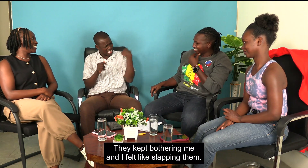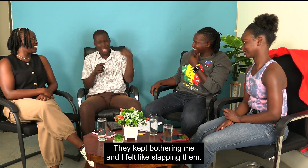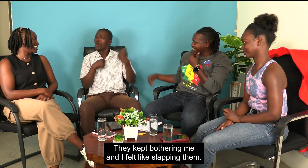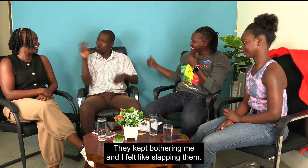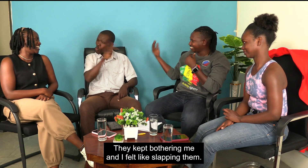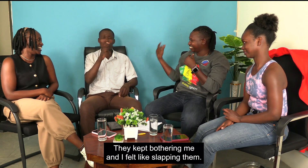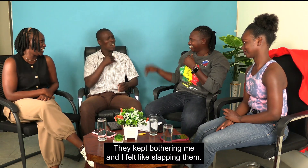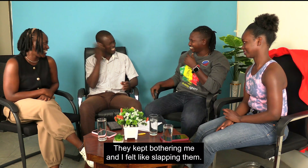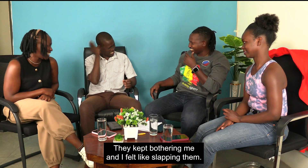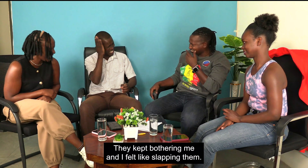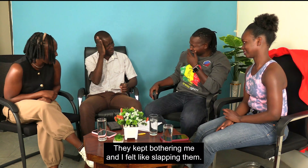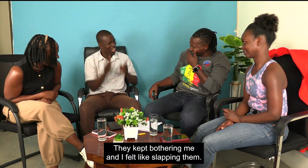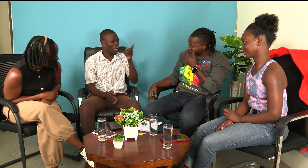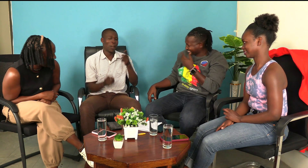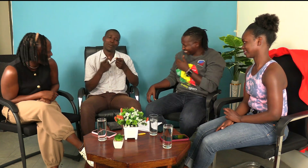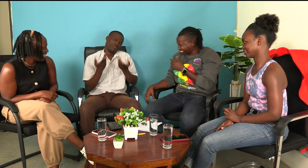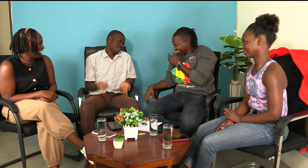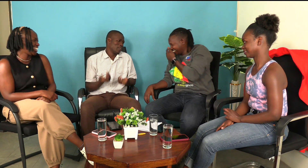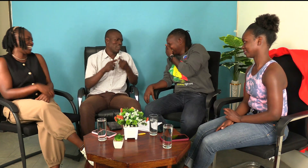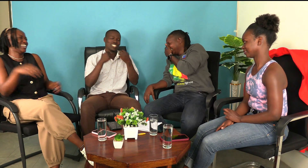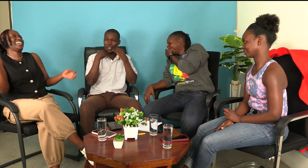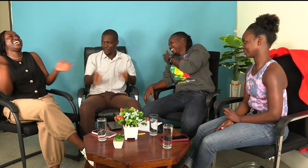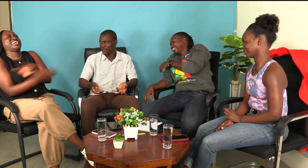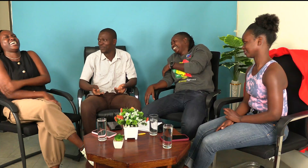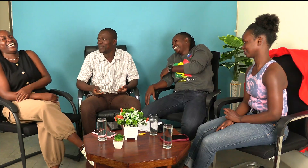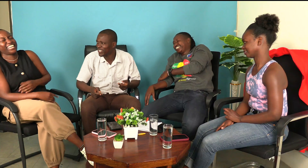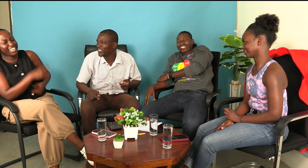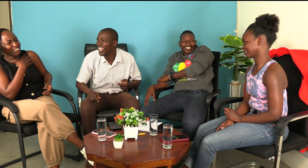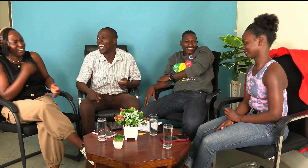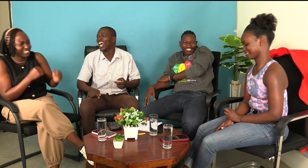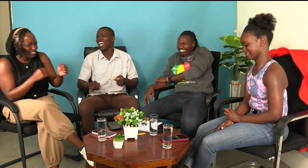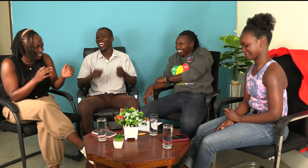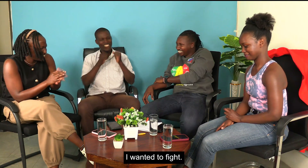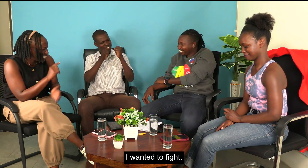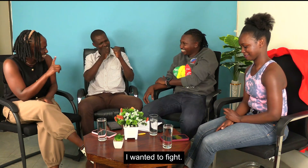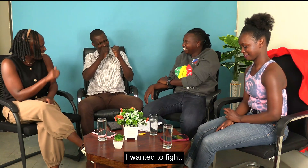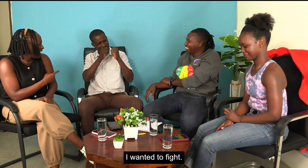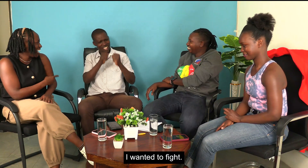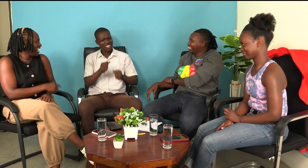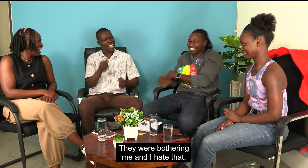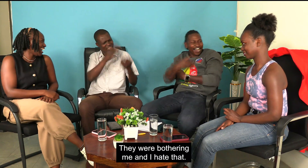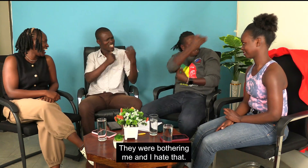a loan from Tala. They have bothered me, they look for me. I'm looking for that person to slap you. But you want to fight. I want to fight.